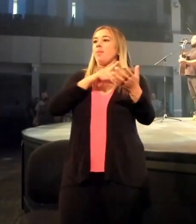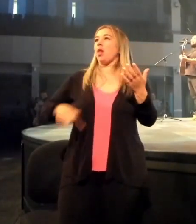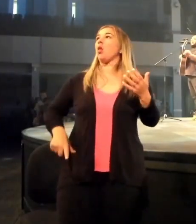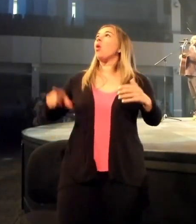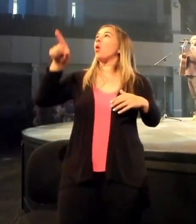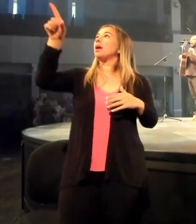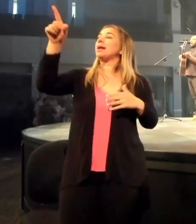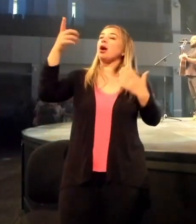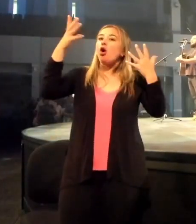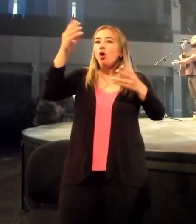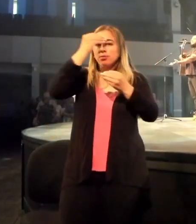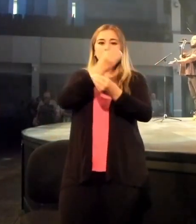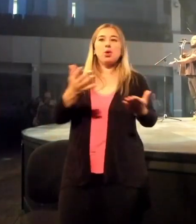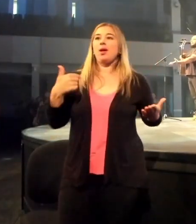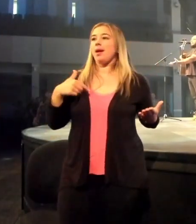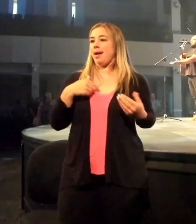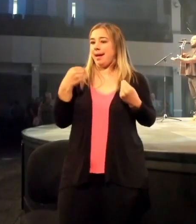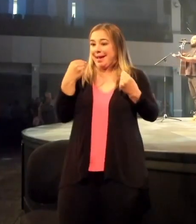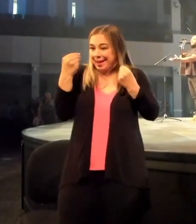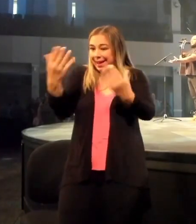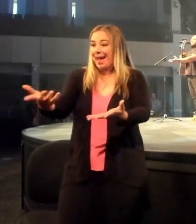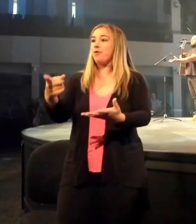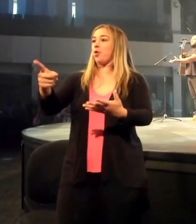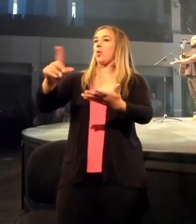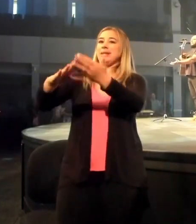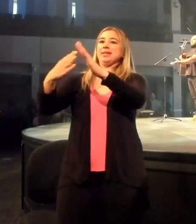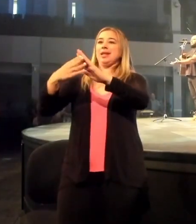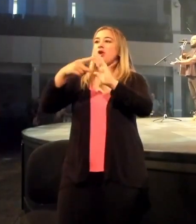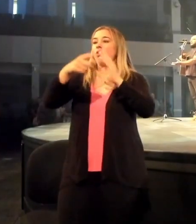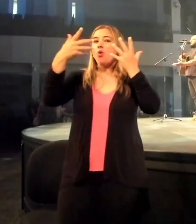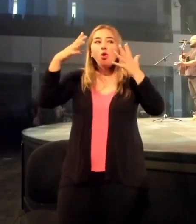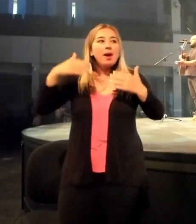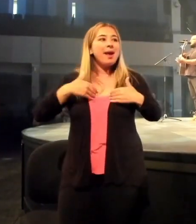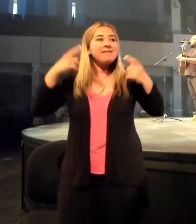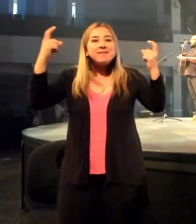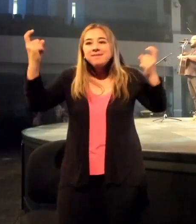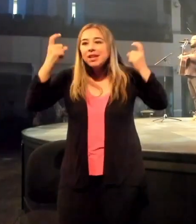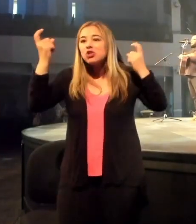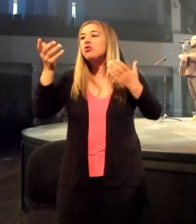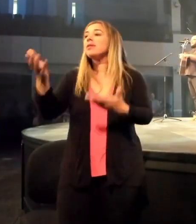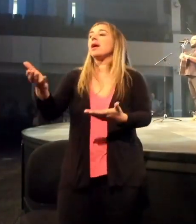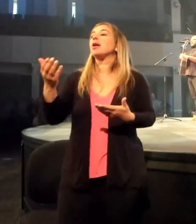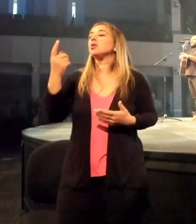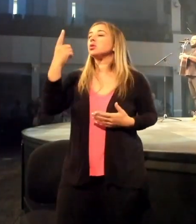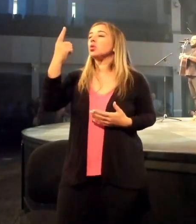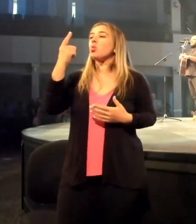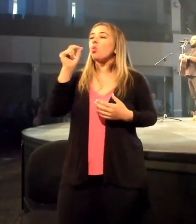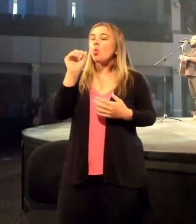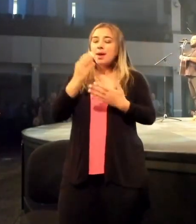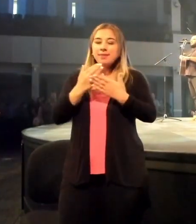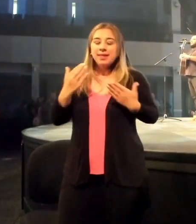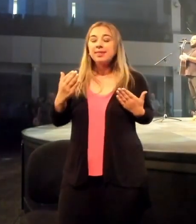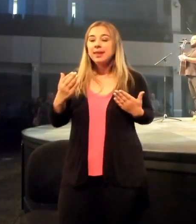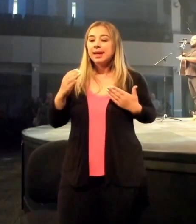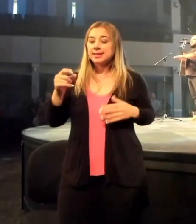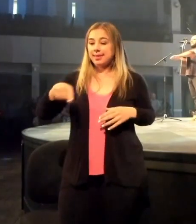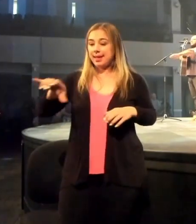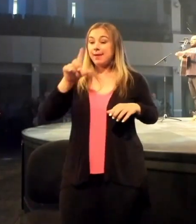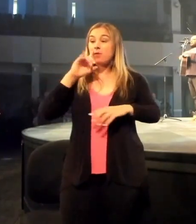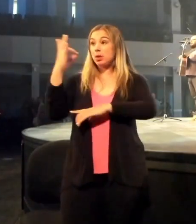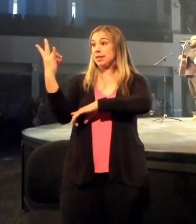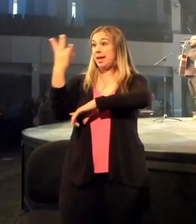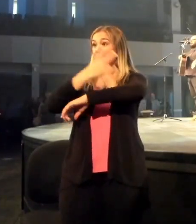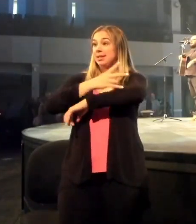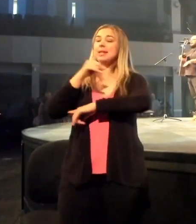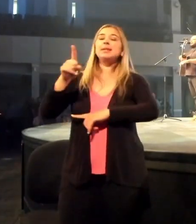hey, I have given you this city. You have victory over the city. So one of the obscure things that they did was for 7 days,